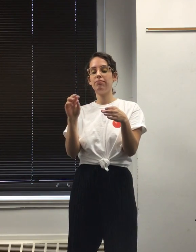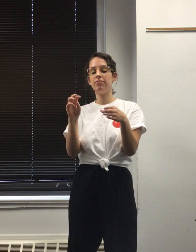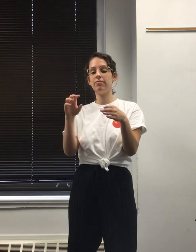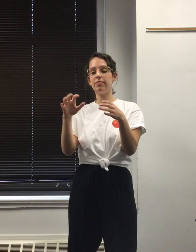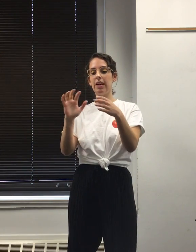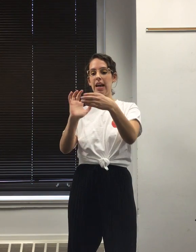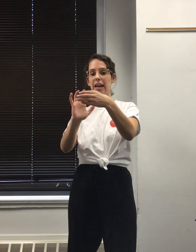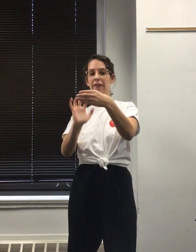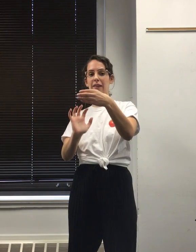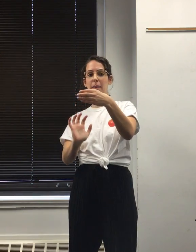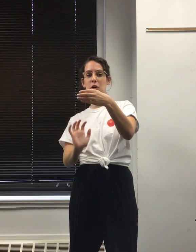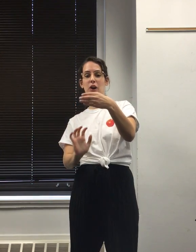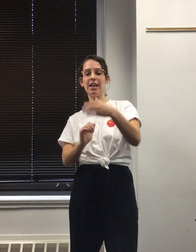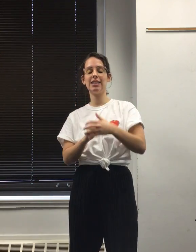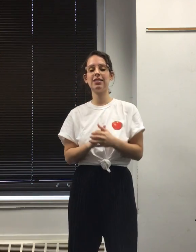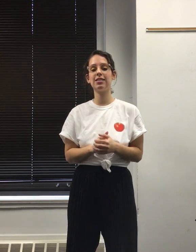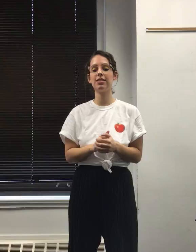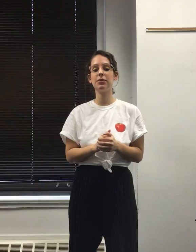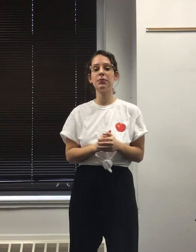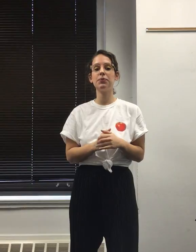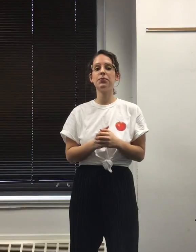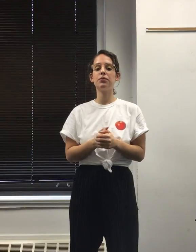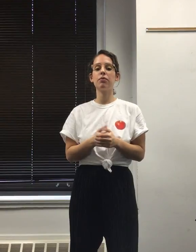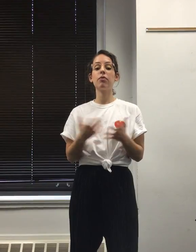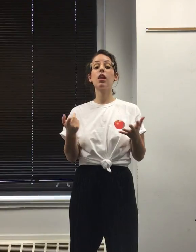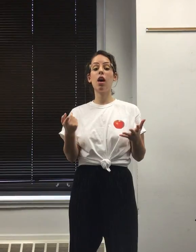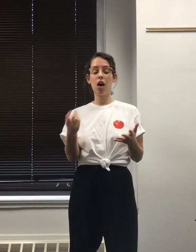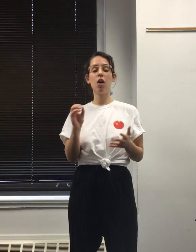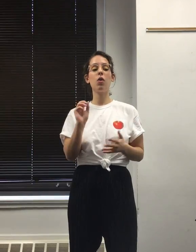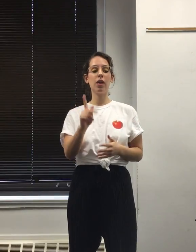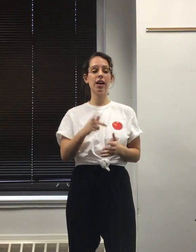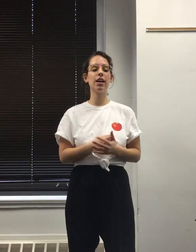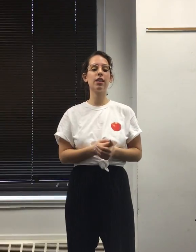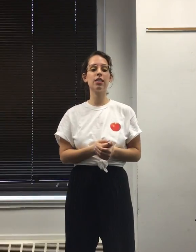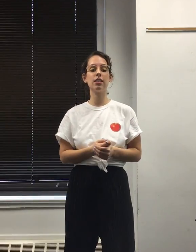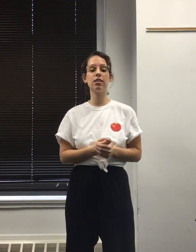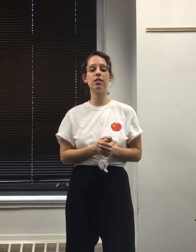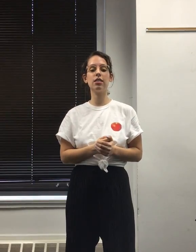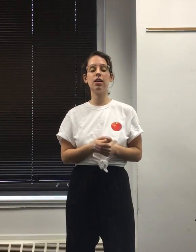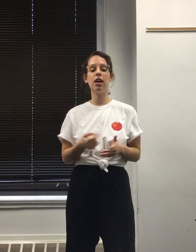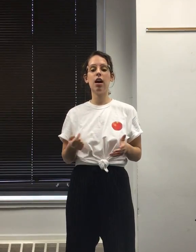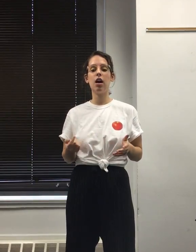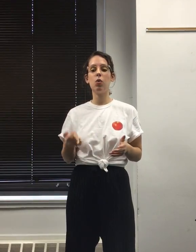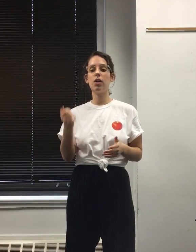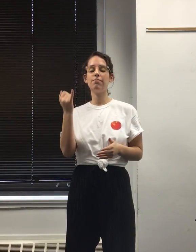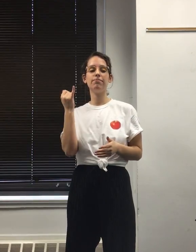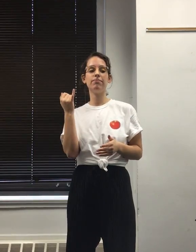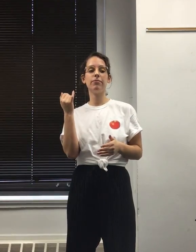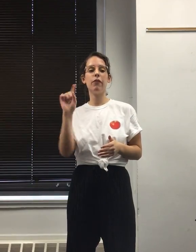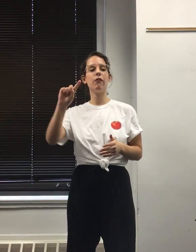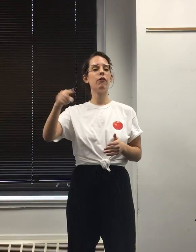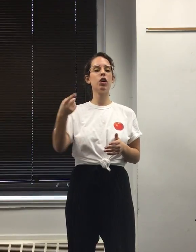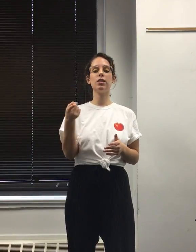got pretty close. What do we know about two things? First of all, this Pepsi, is it warm or cold? It's cold.